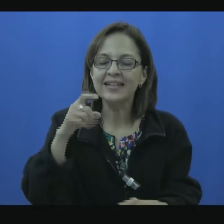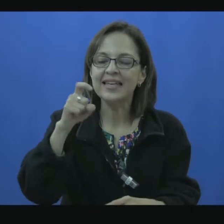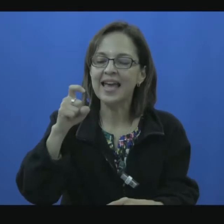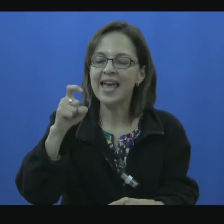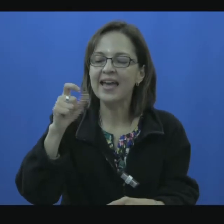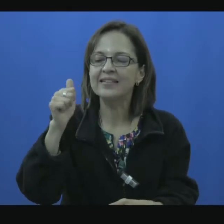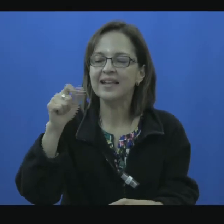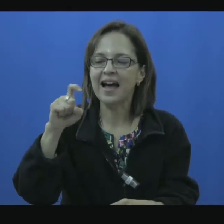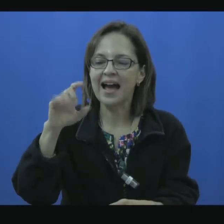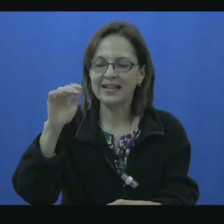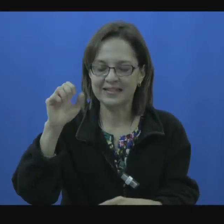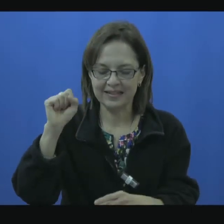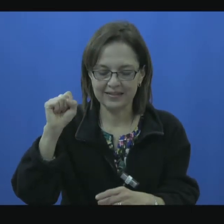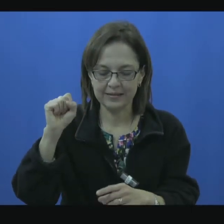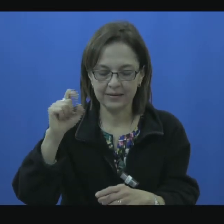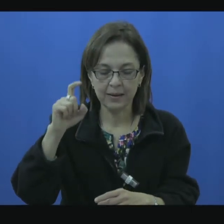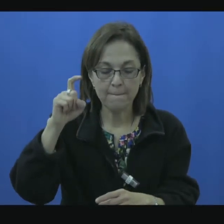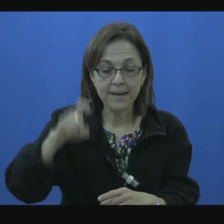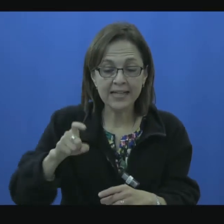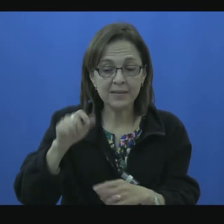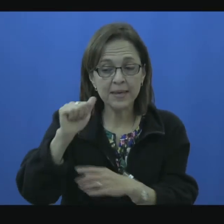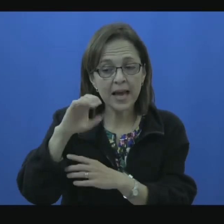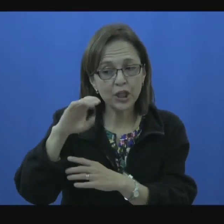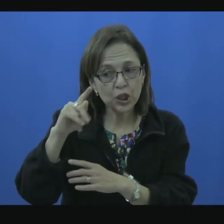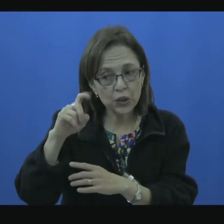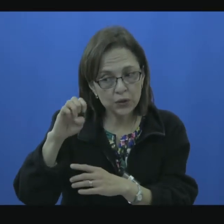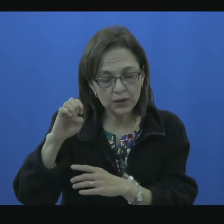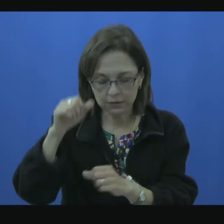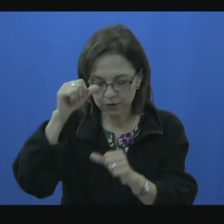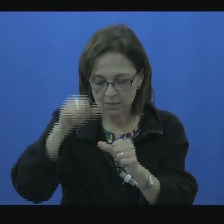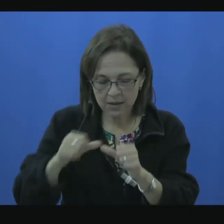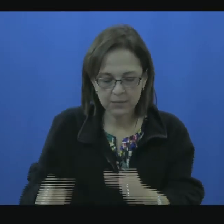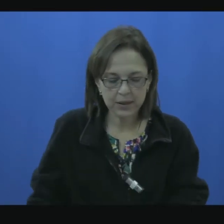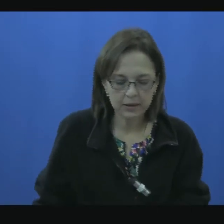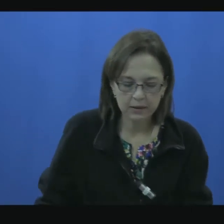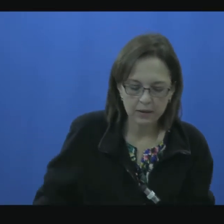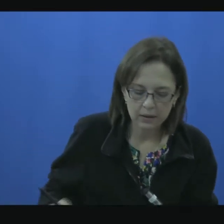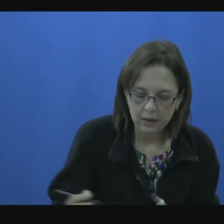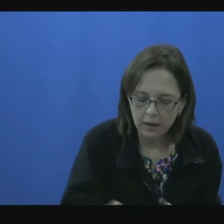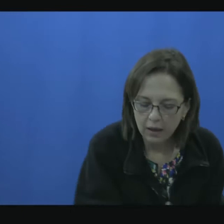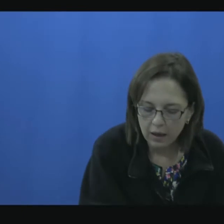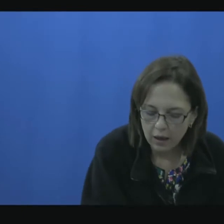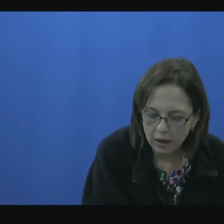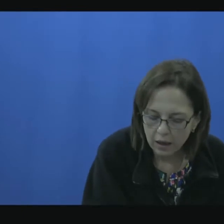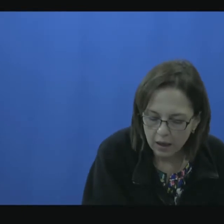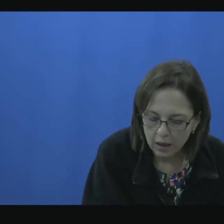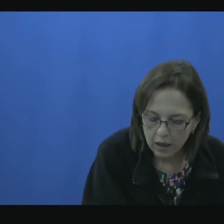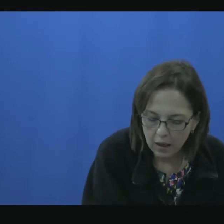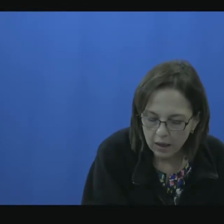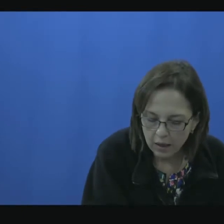And the x-axis must be acute, remember.